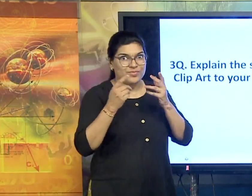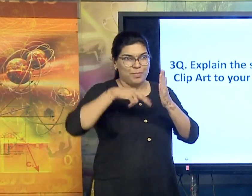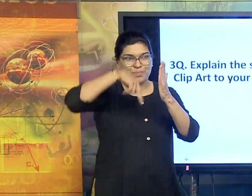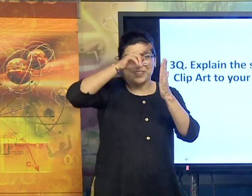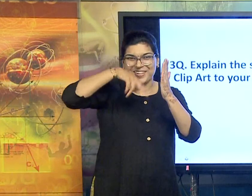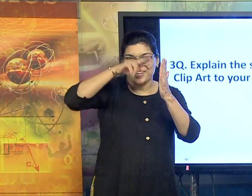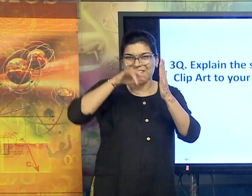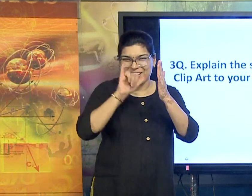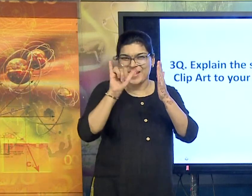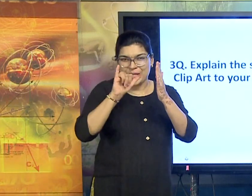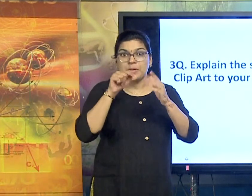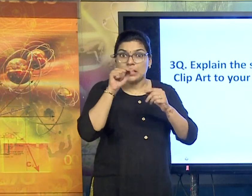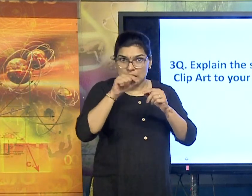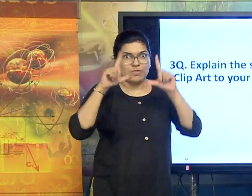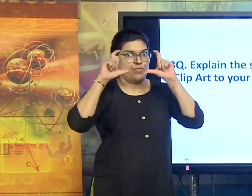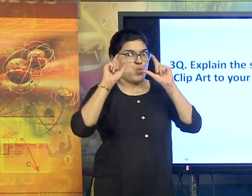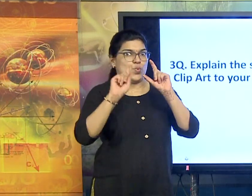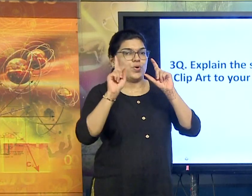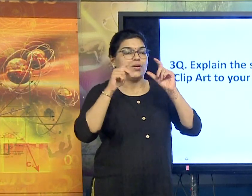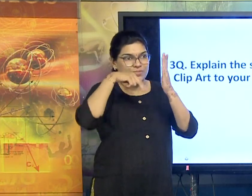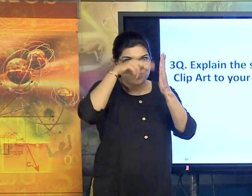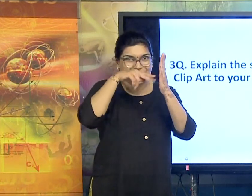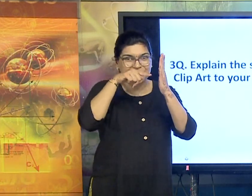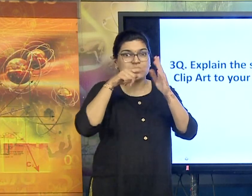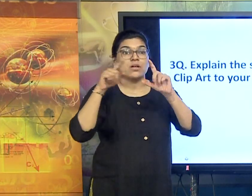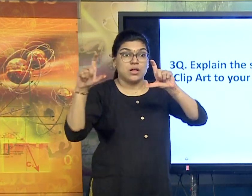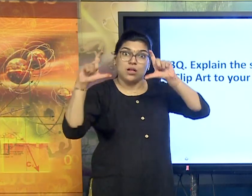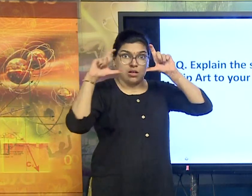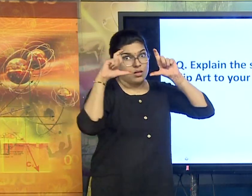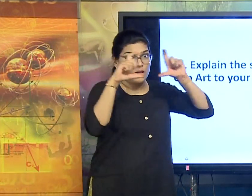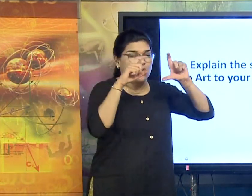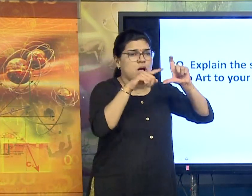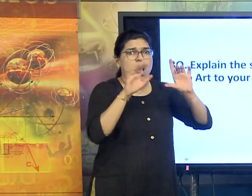in adding clip art to your worksheet.